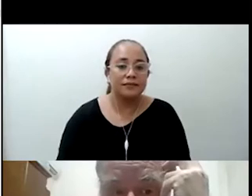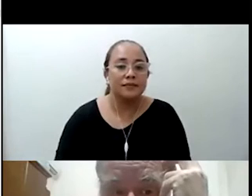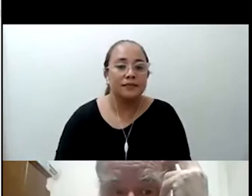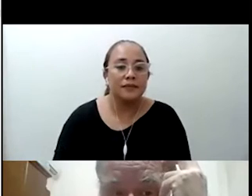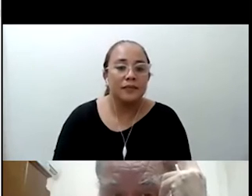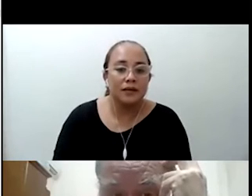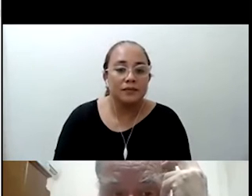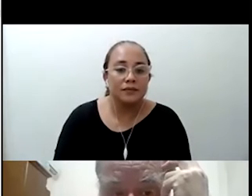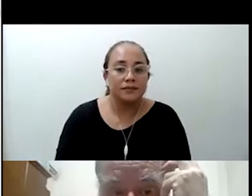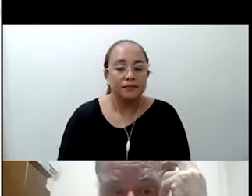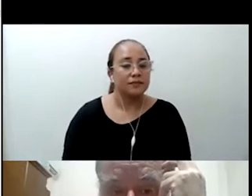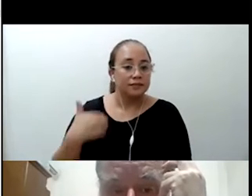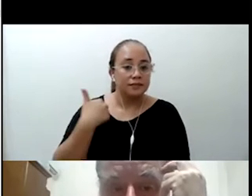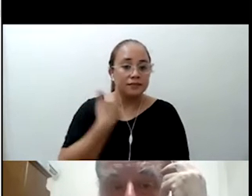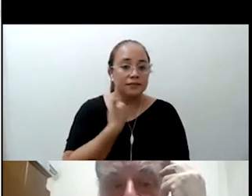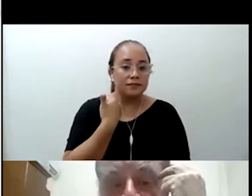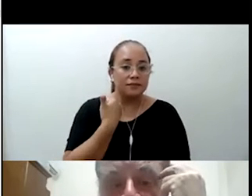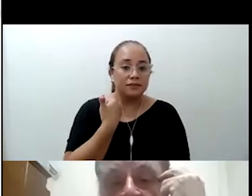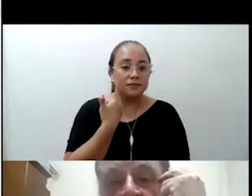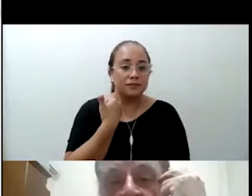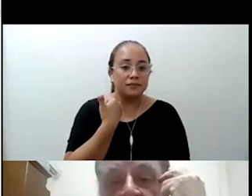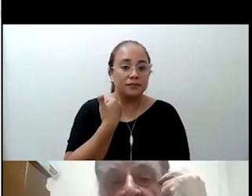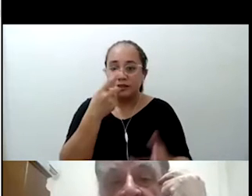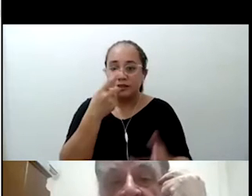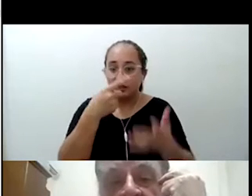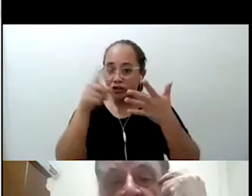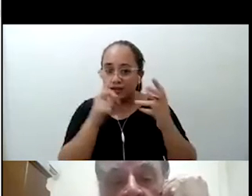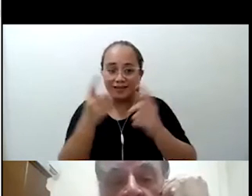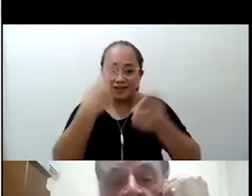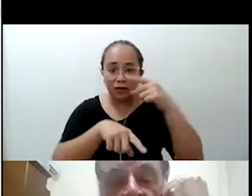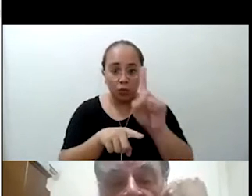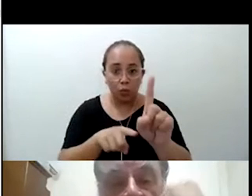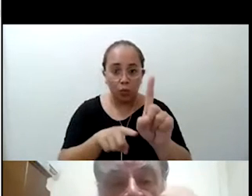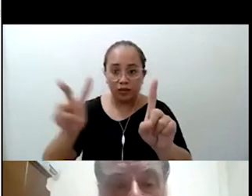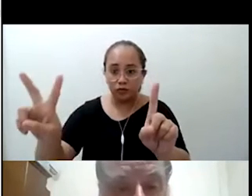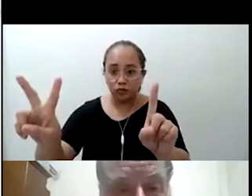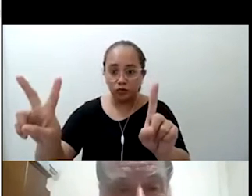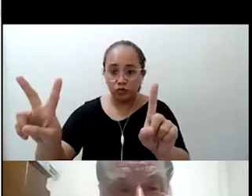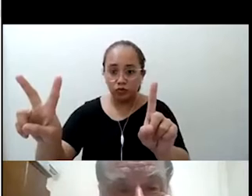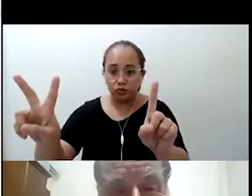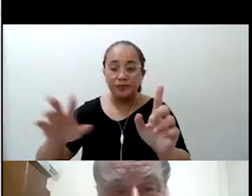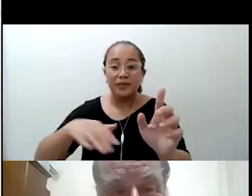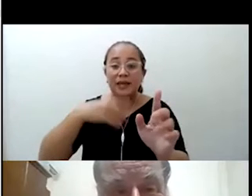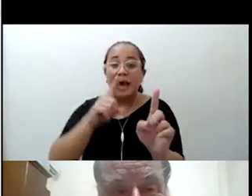Okay, so look at signs 1 and 2 and then answer the next question.